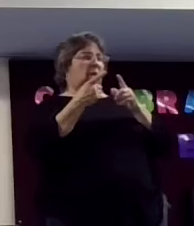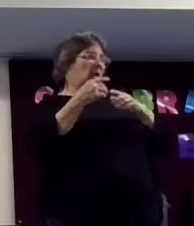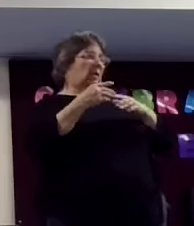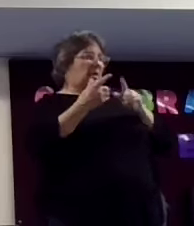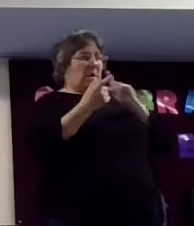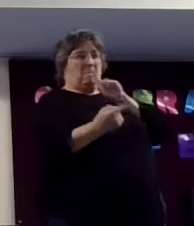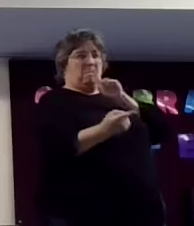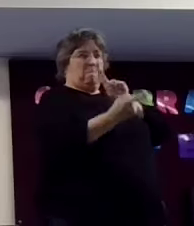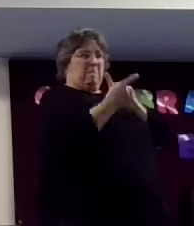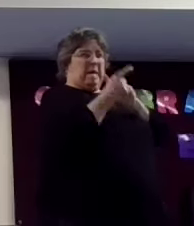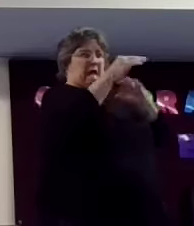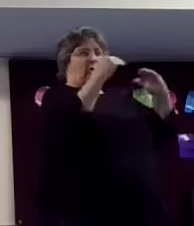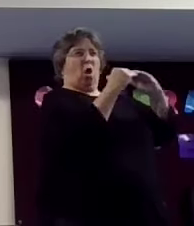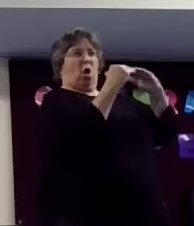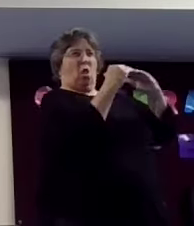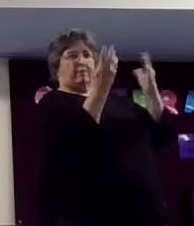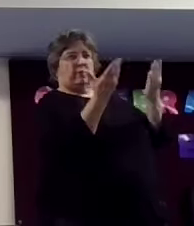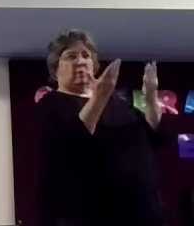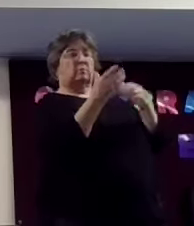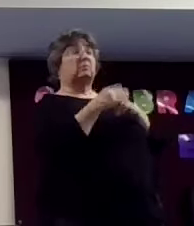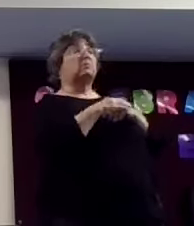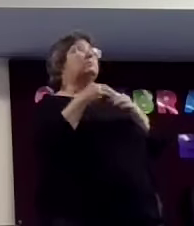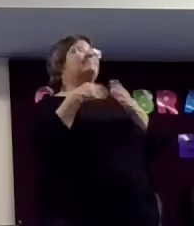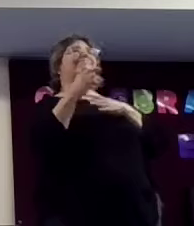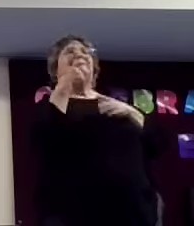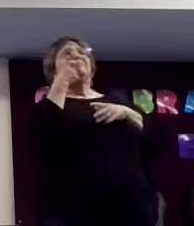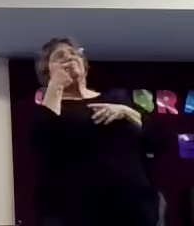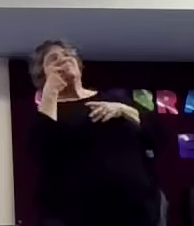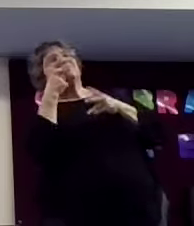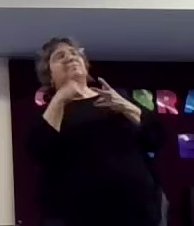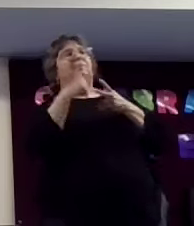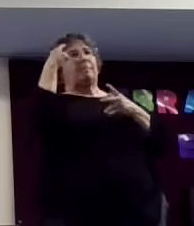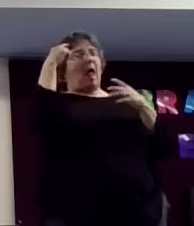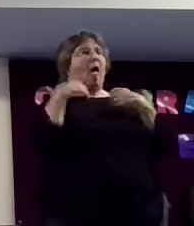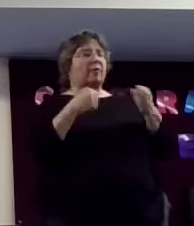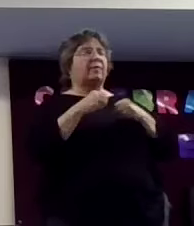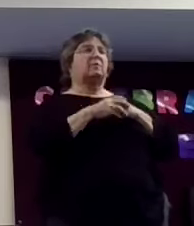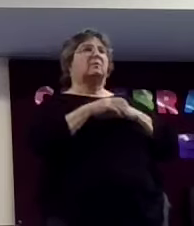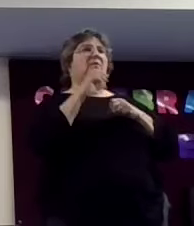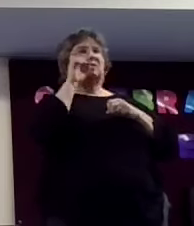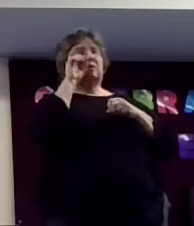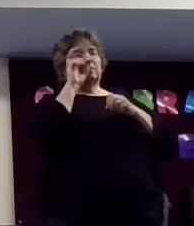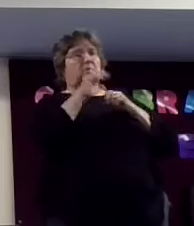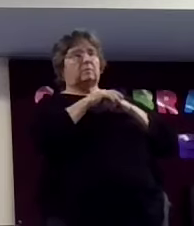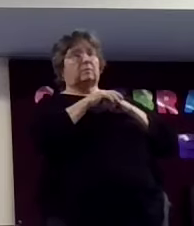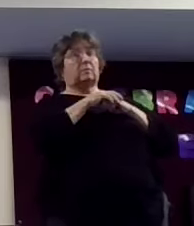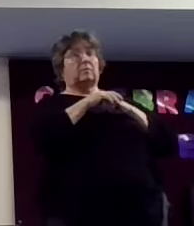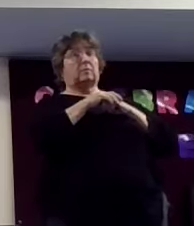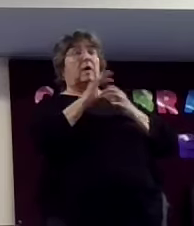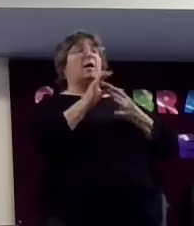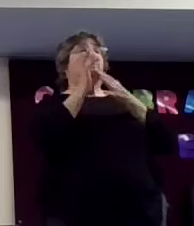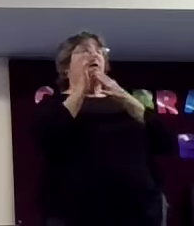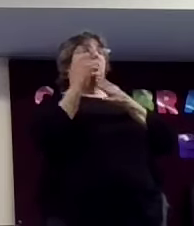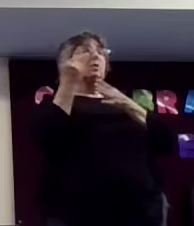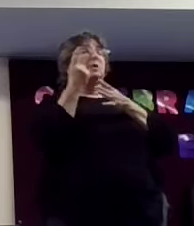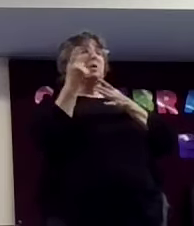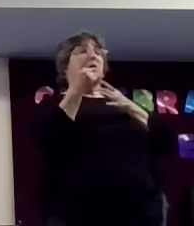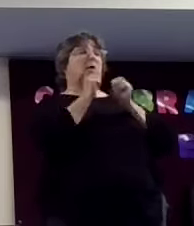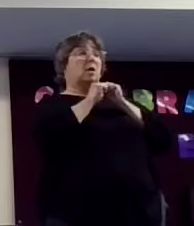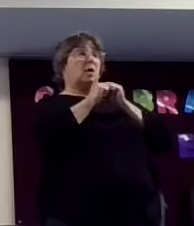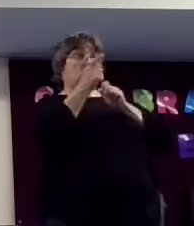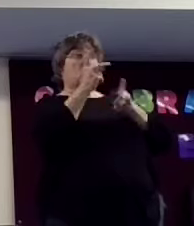at. Well, yeah, because, you know, whether it's addiction or whether it's mental health, you know, especially you put something together,